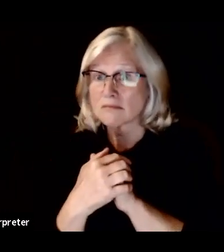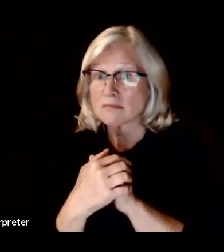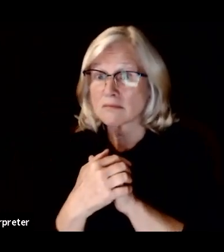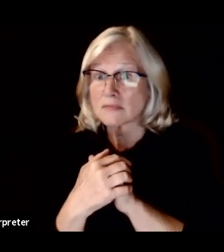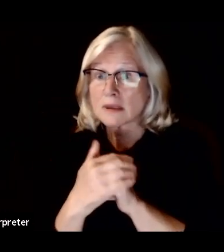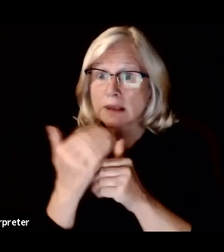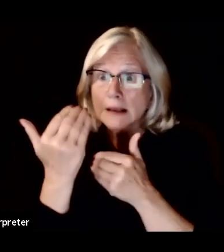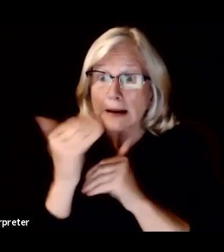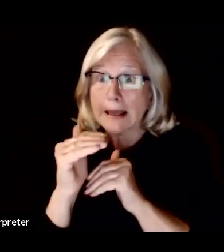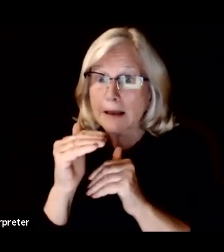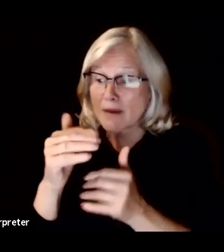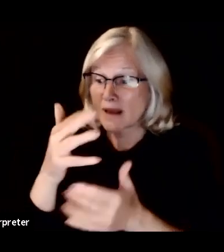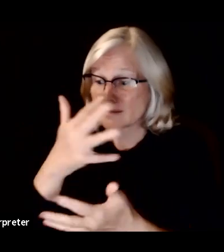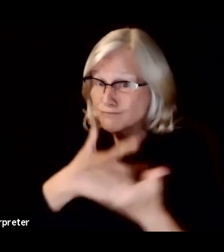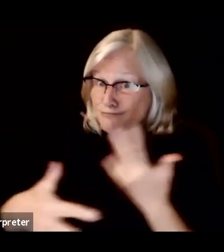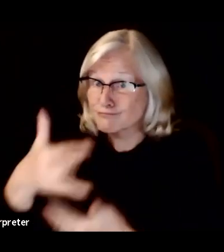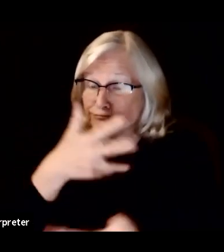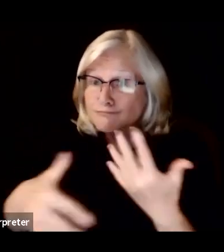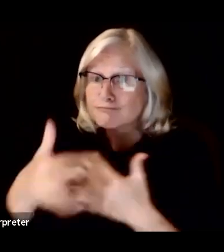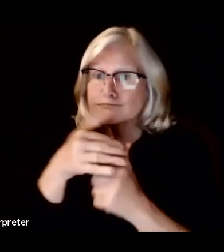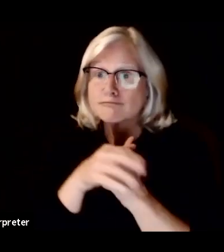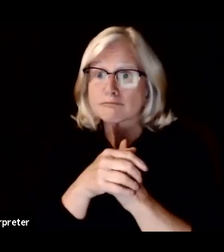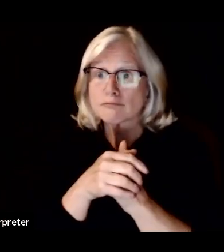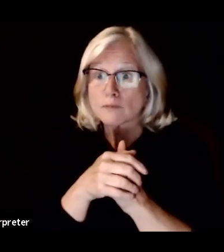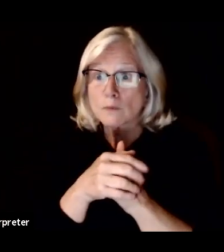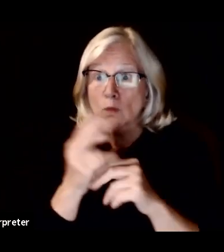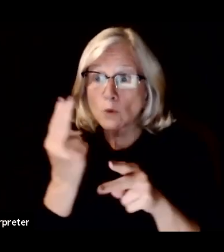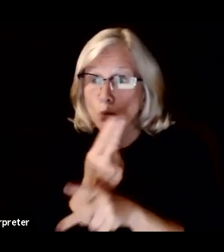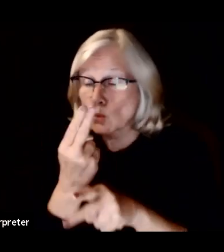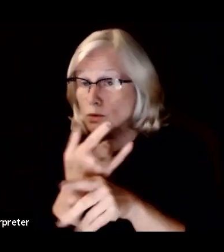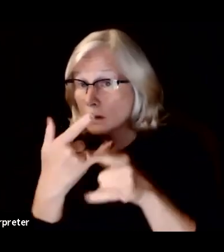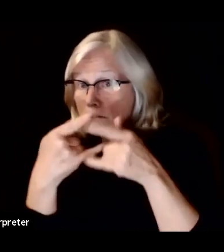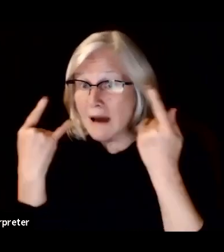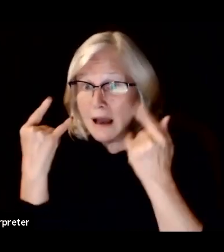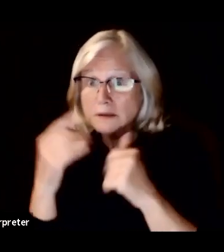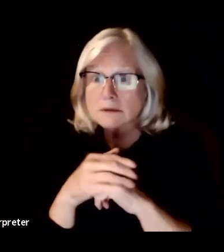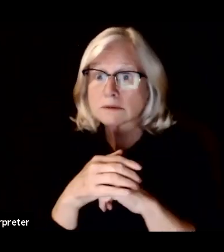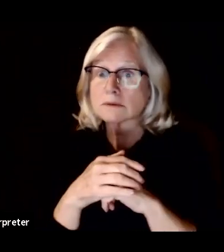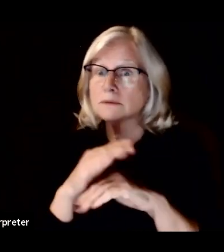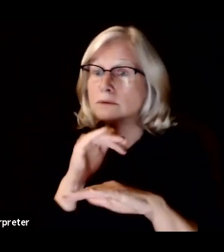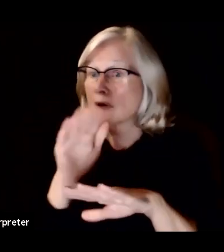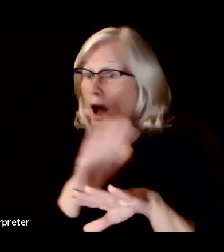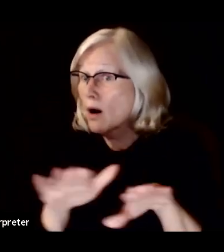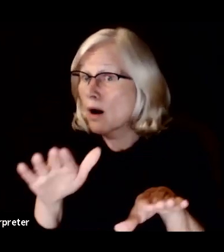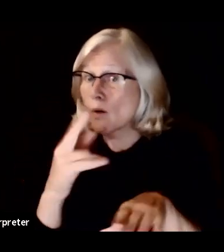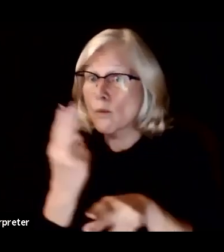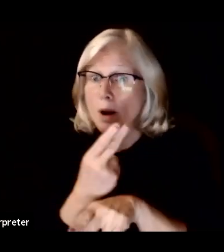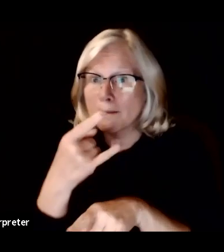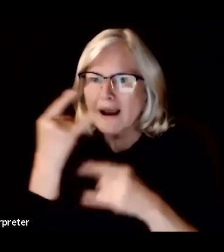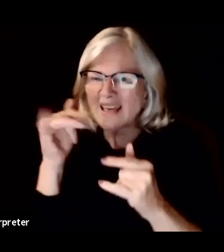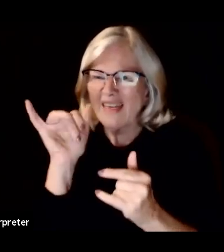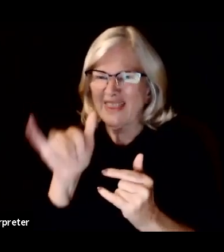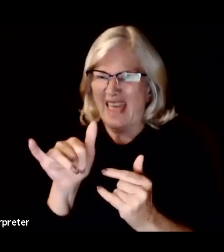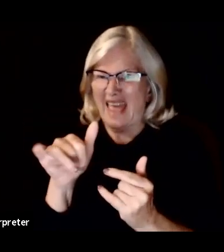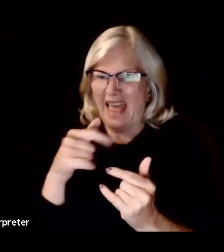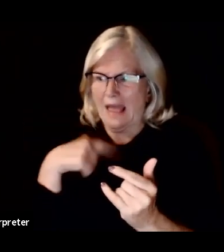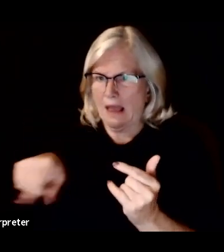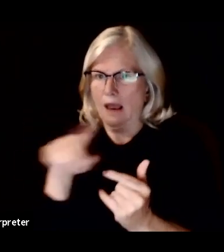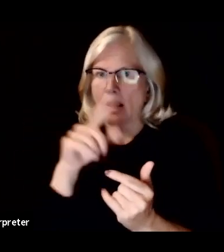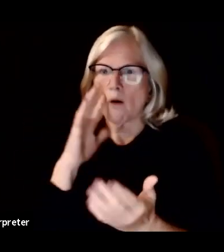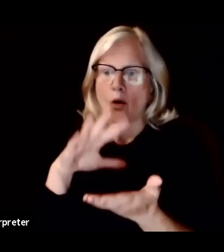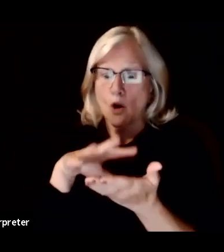mask wearing, etc. So the more we can learn about compliance with those things, the more that helps to inform the model's